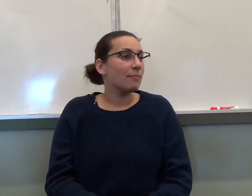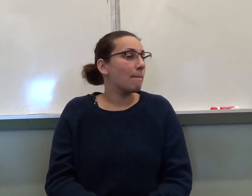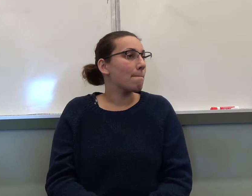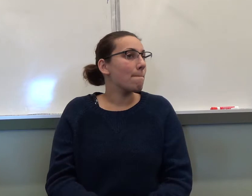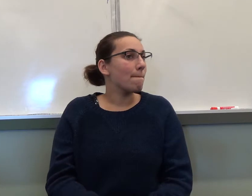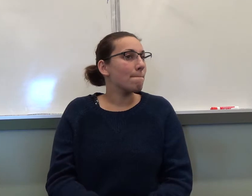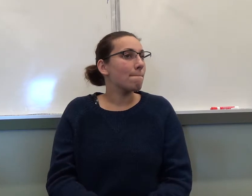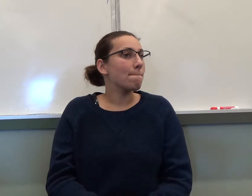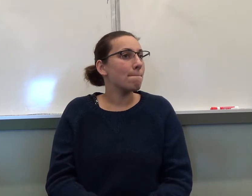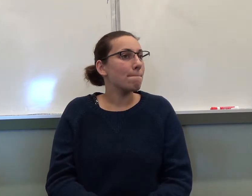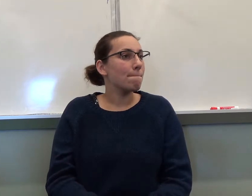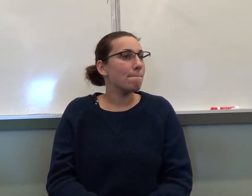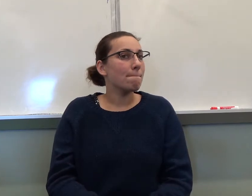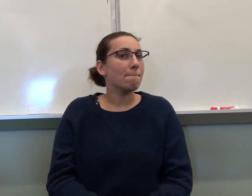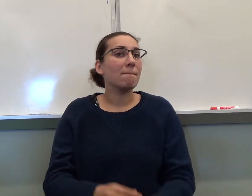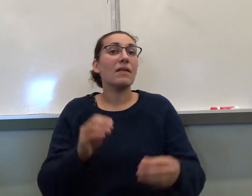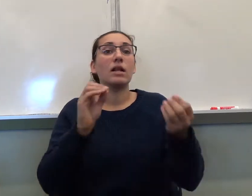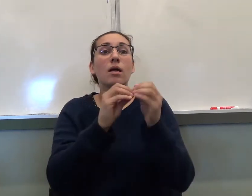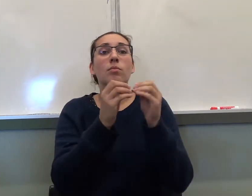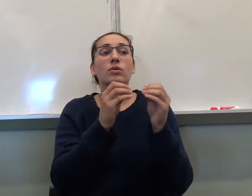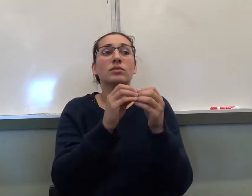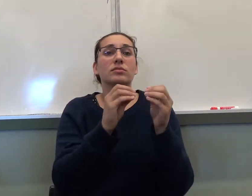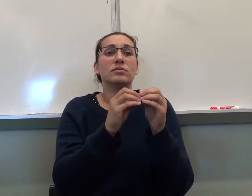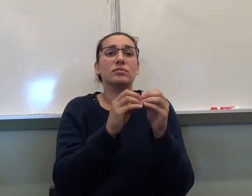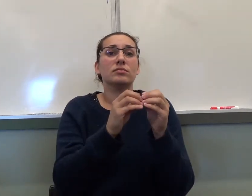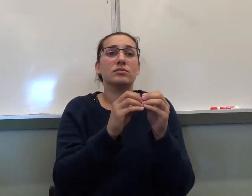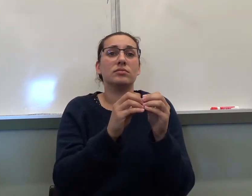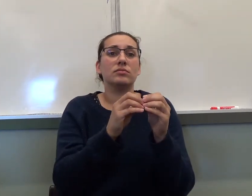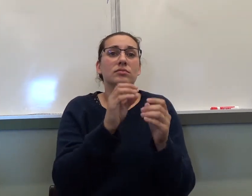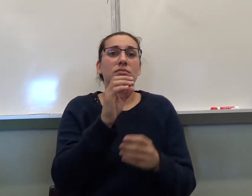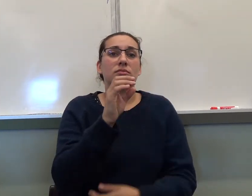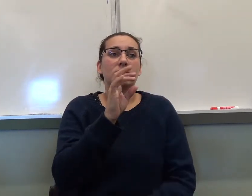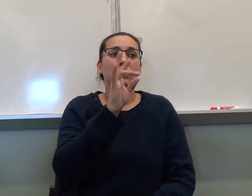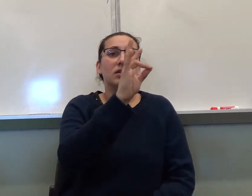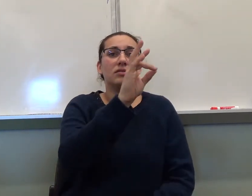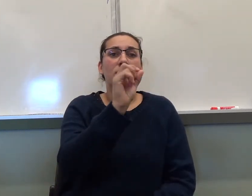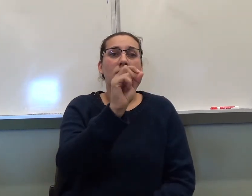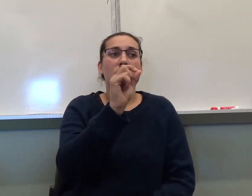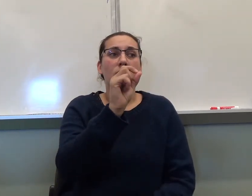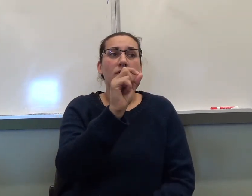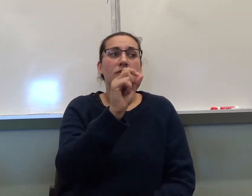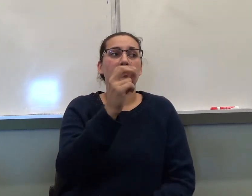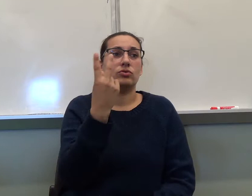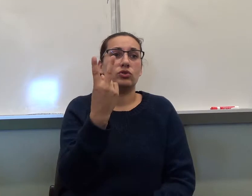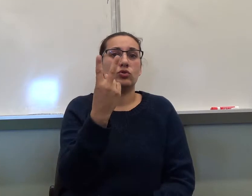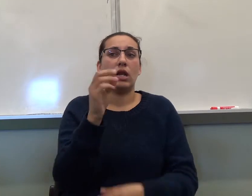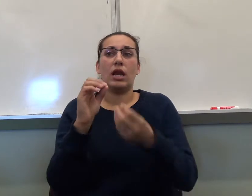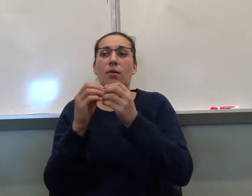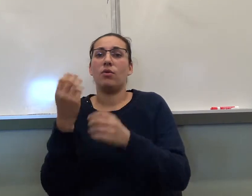I was just wondering if you can do 7.2, number 15. number 15? 15 Yeah, in 7.2? yeah.